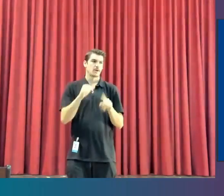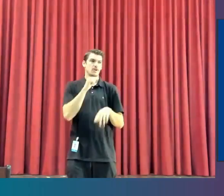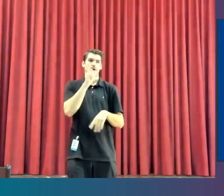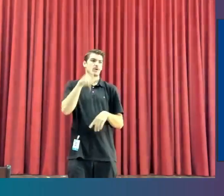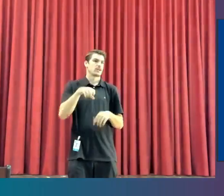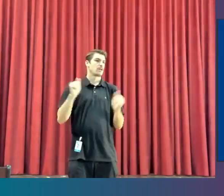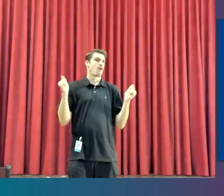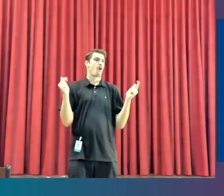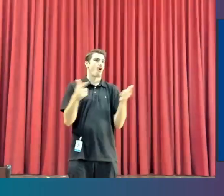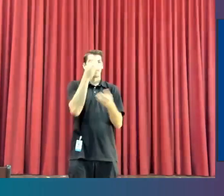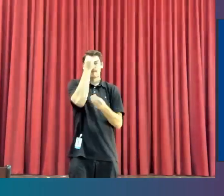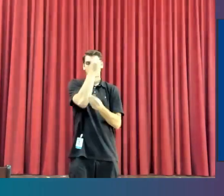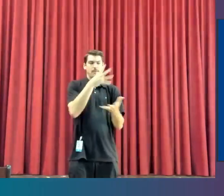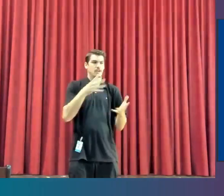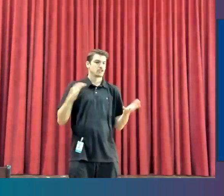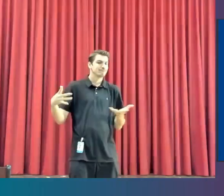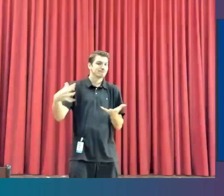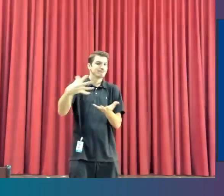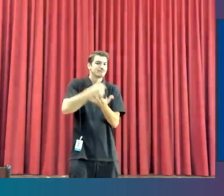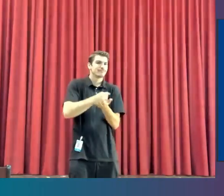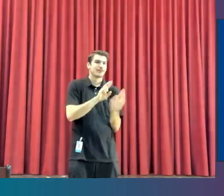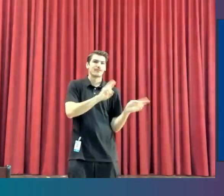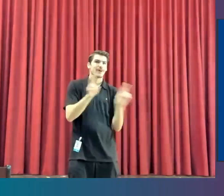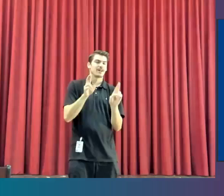it all together to speak with them.